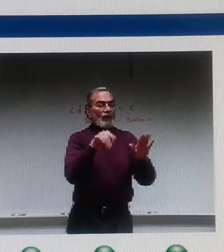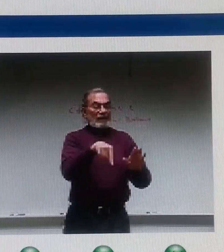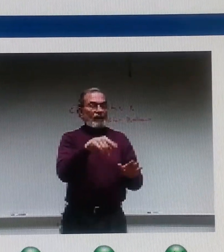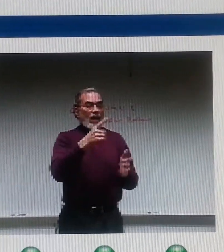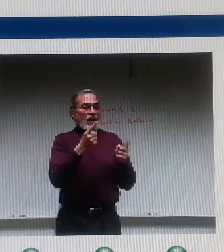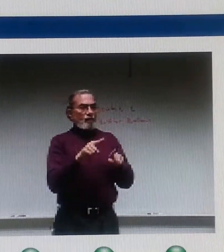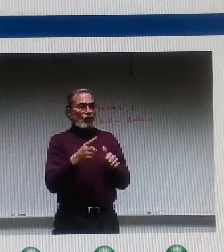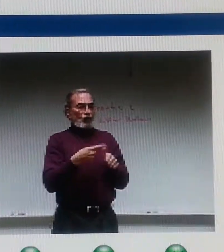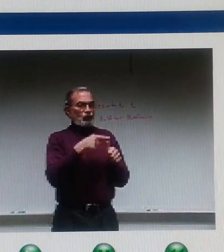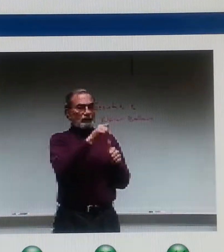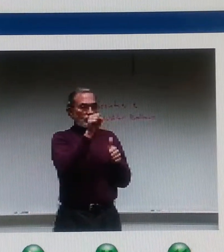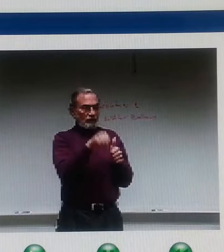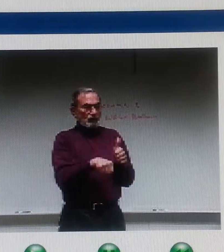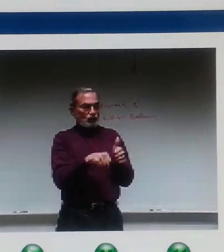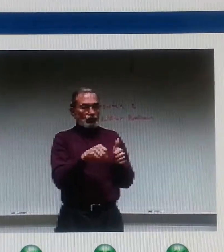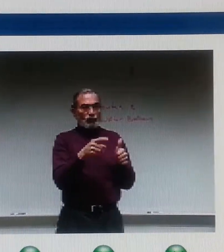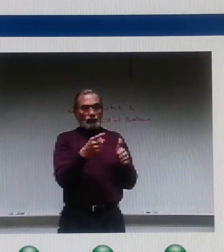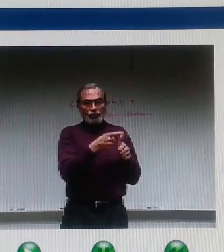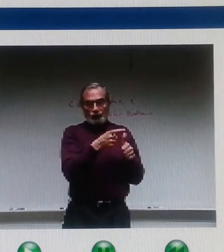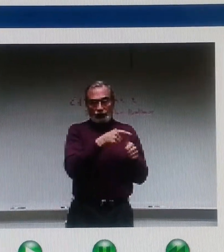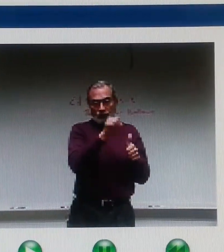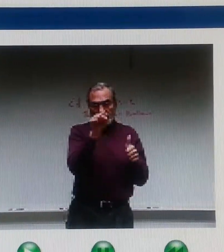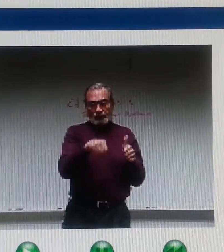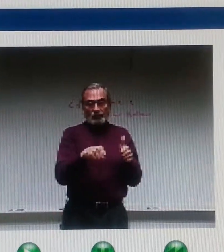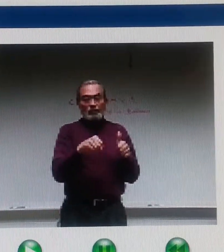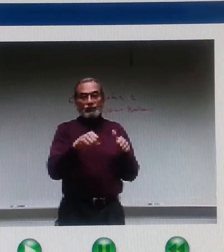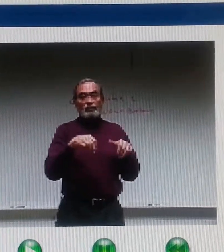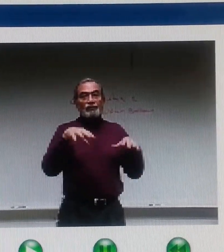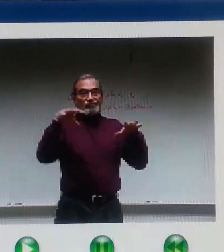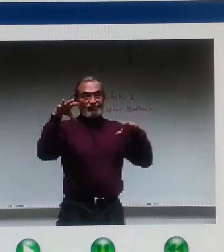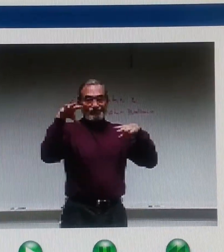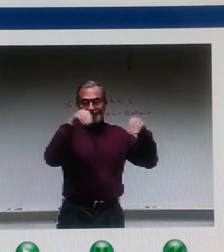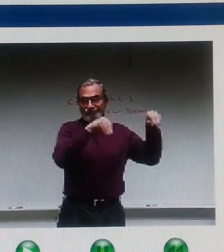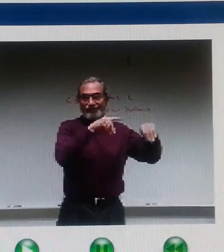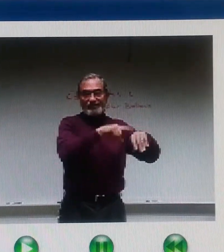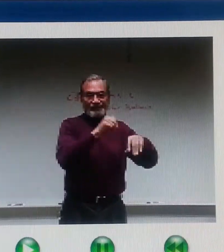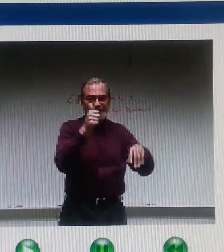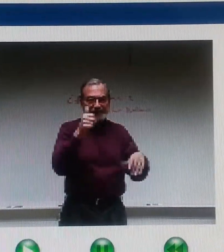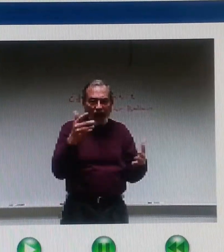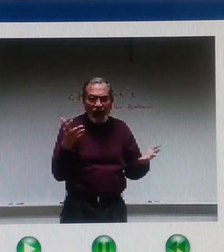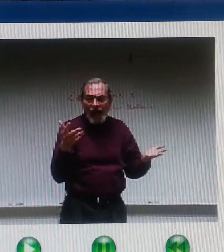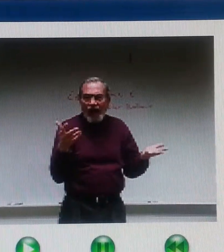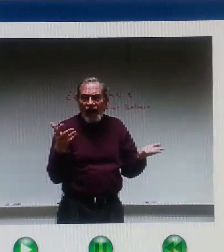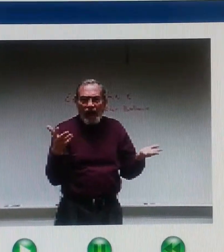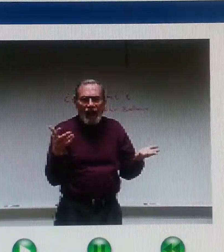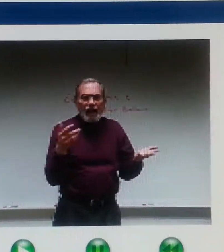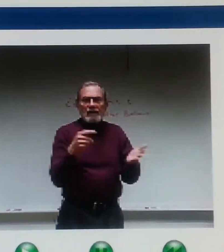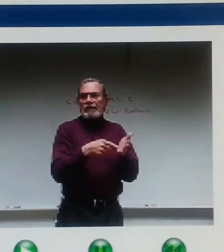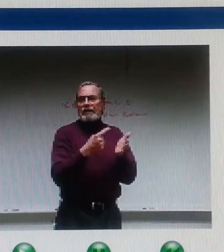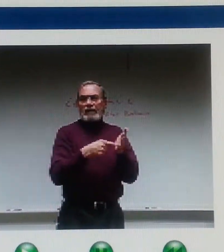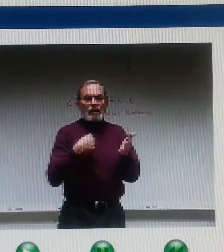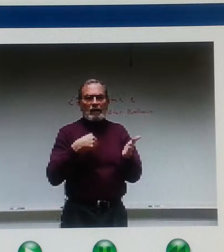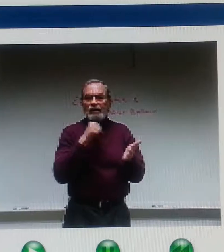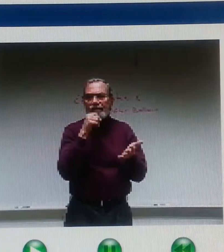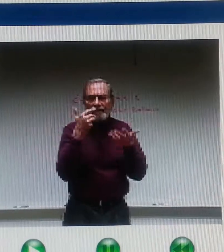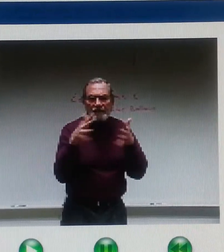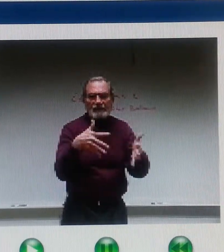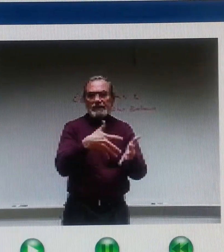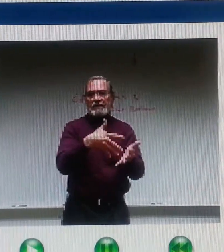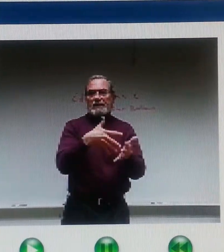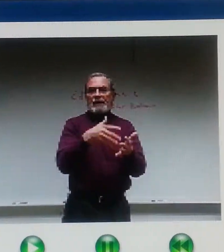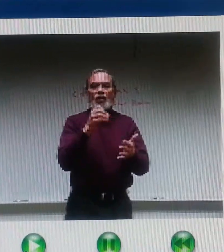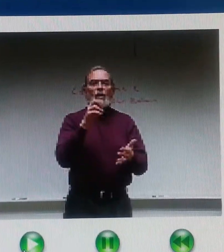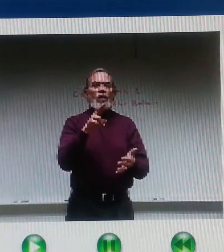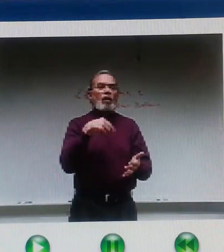First semester, they would kind of postpone it until 11 o'clock. The first semester, the curfew was at 11. But then, after that, curfew was